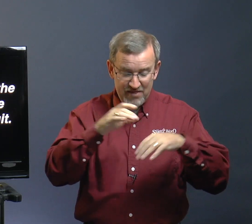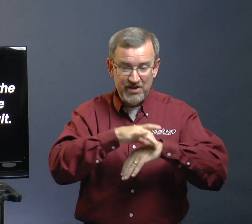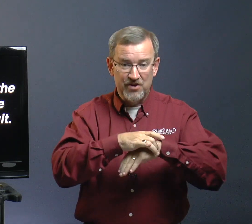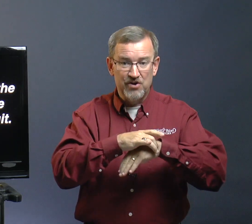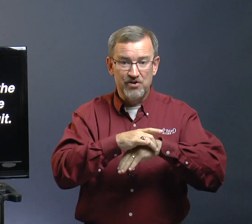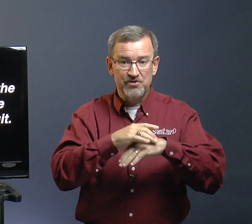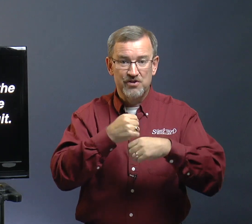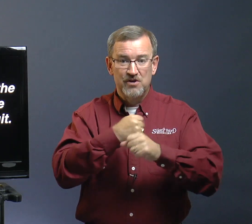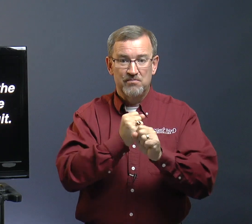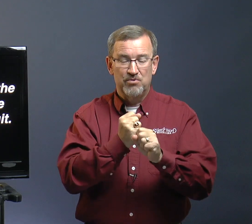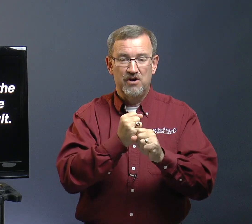the earth